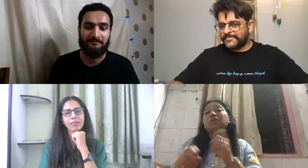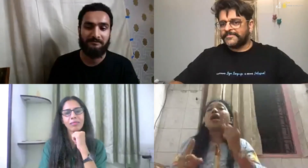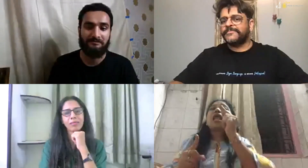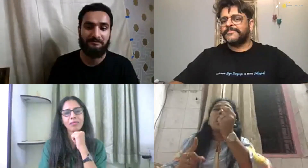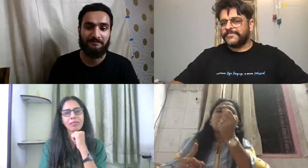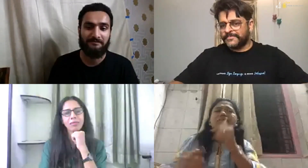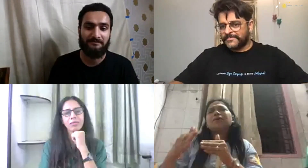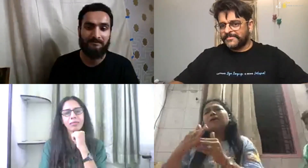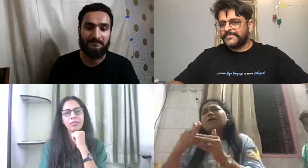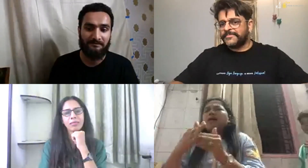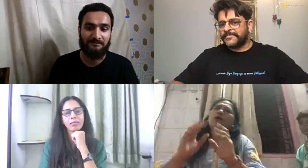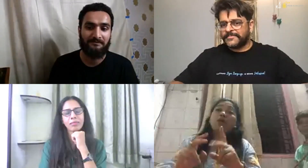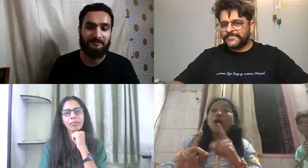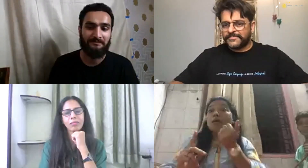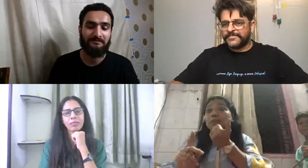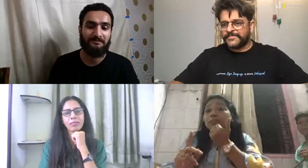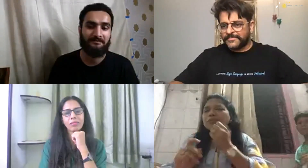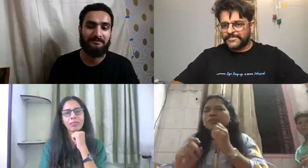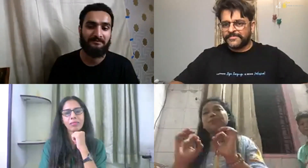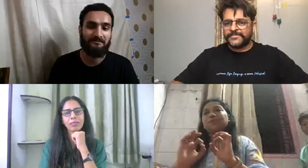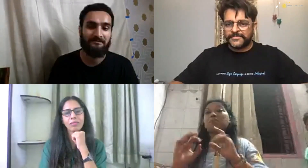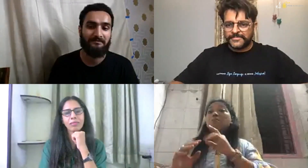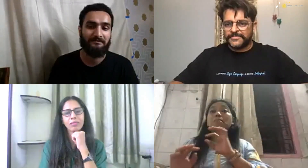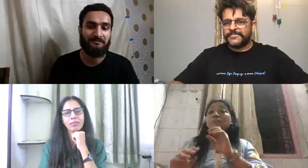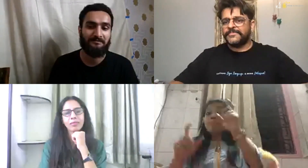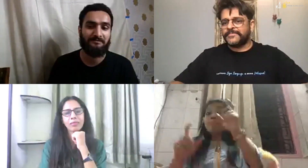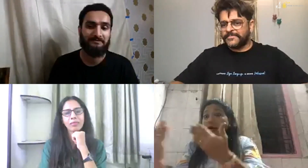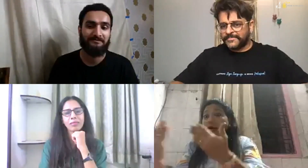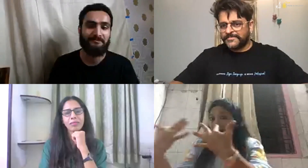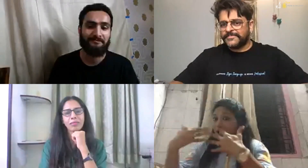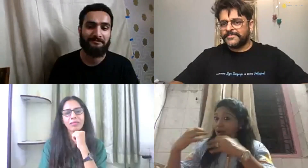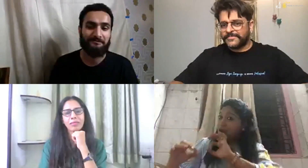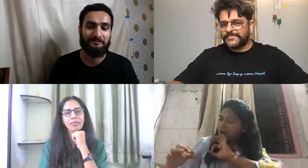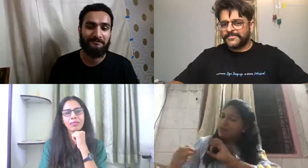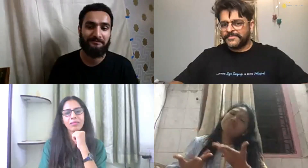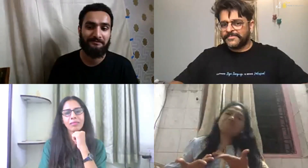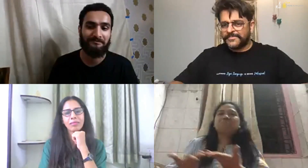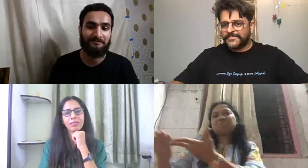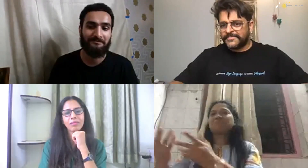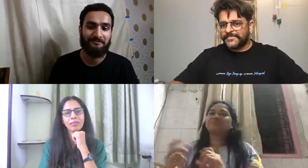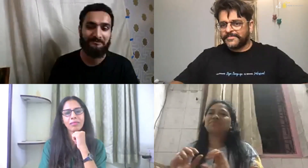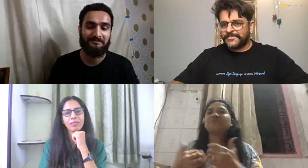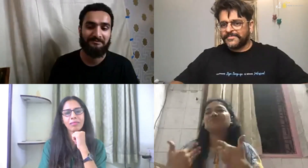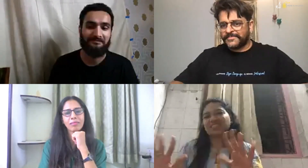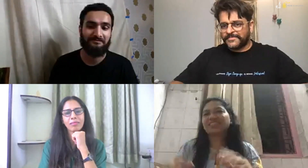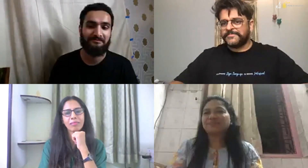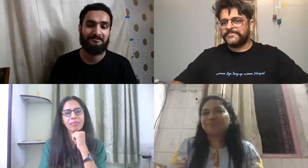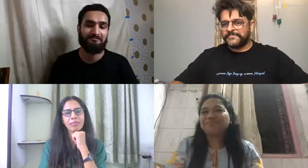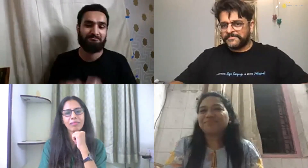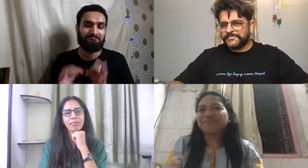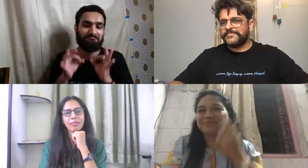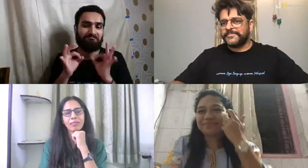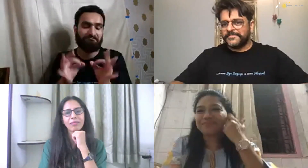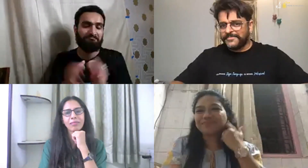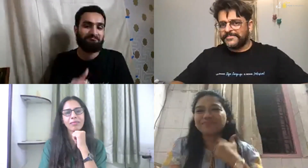by myself. So I think that both of the things I can use. But I don't feel anything that I've been doing